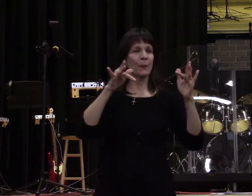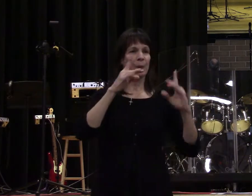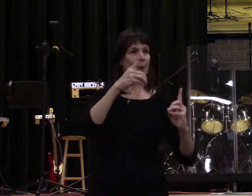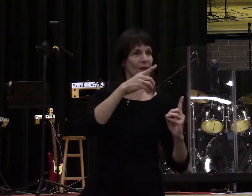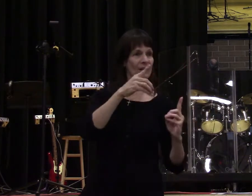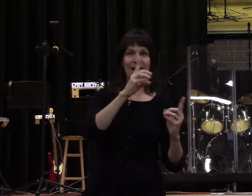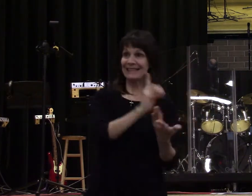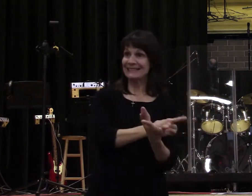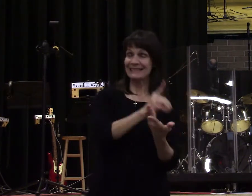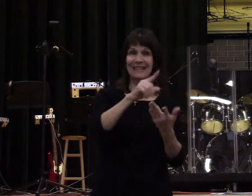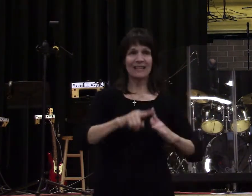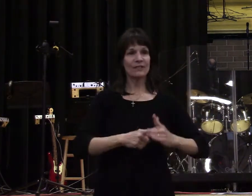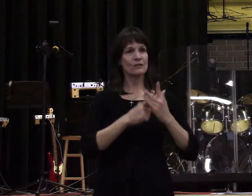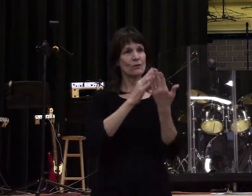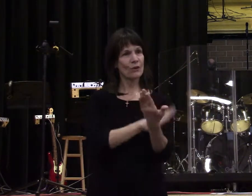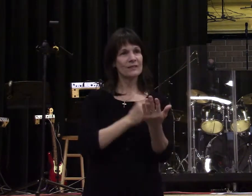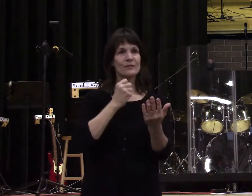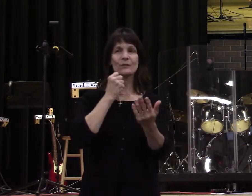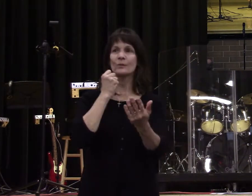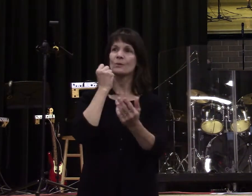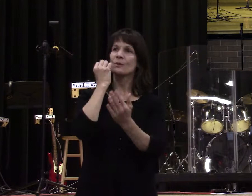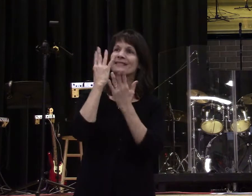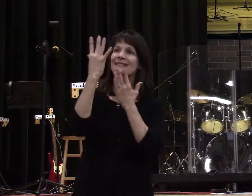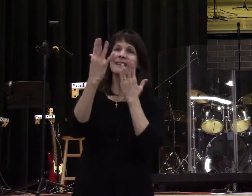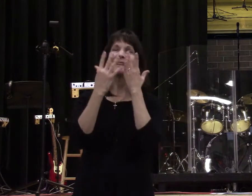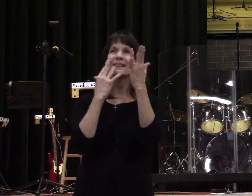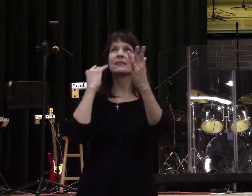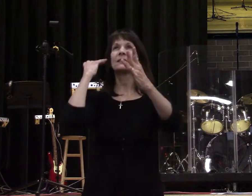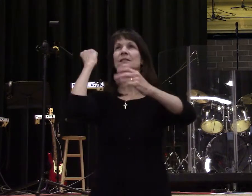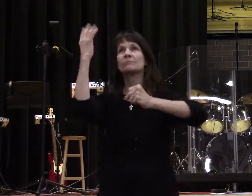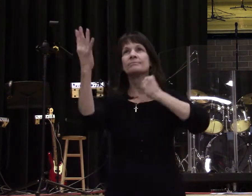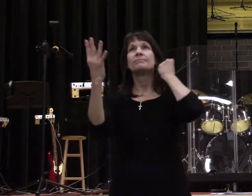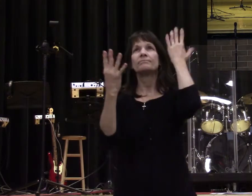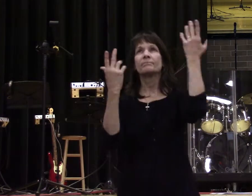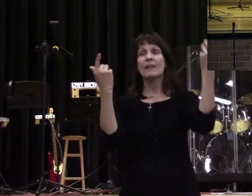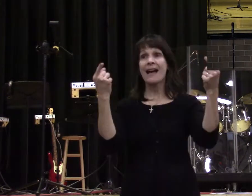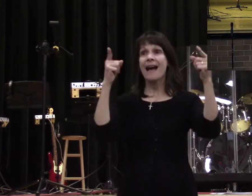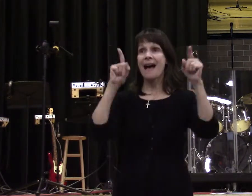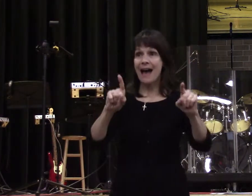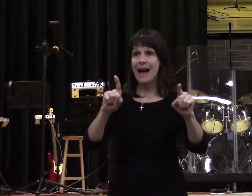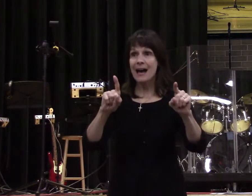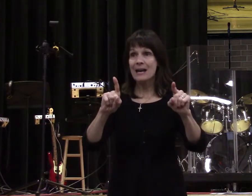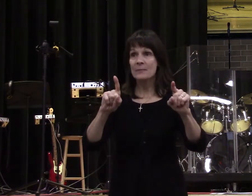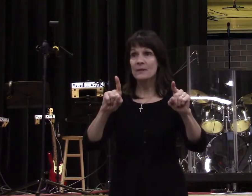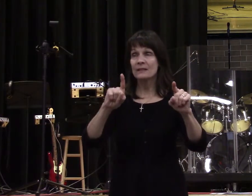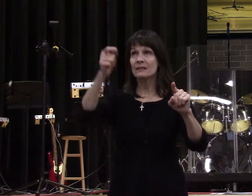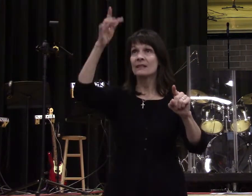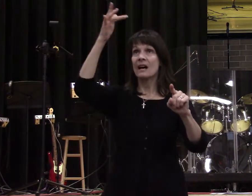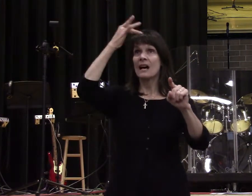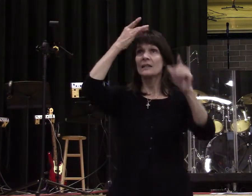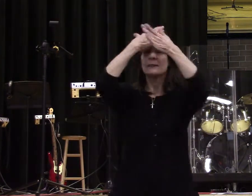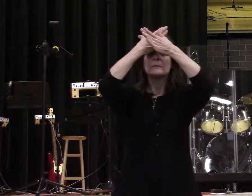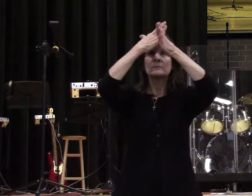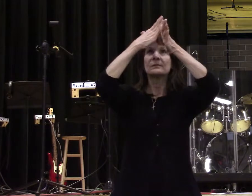the love of God. And as he was worshiping God, all of a sudden a veil was taken away. And